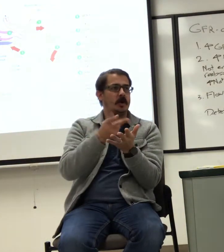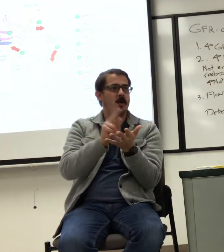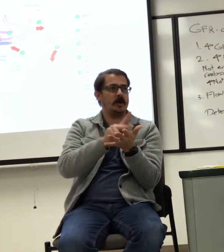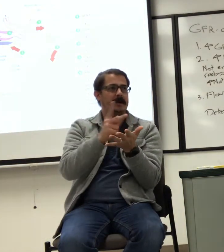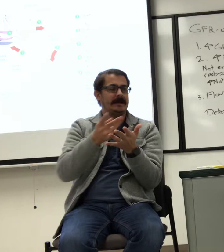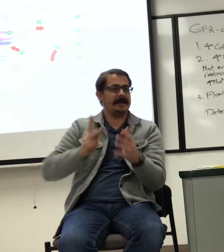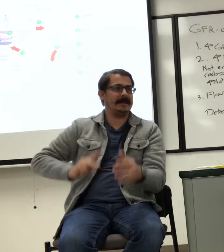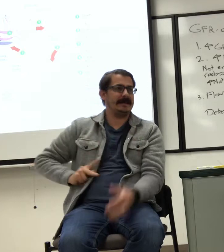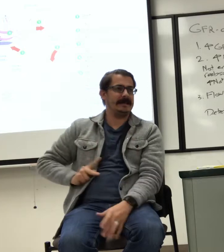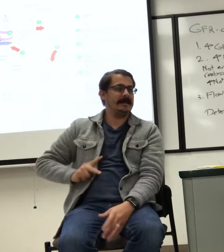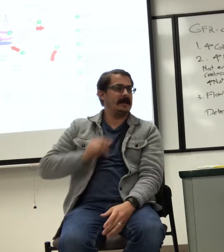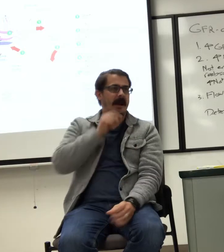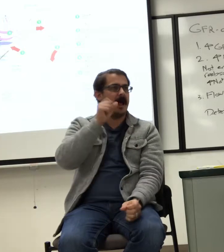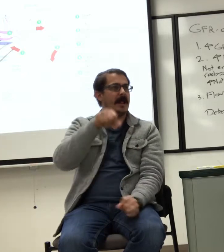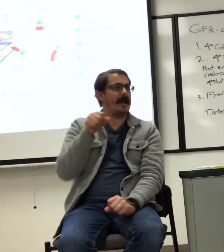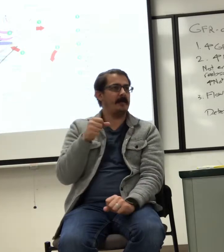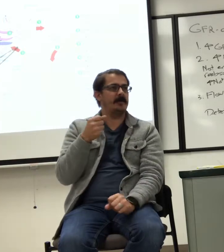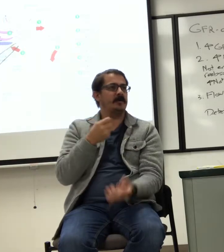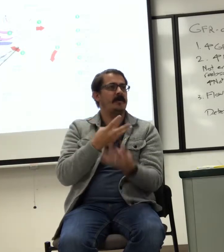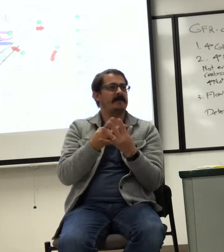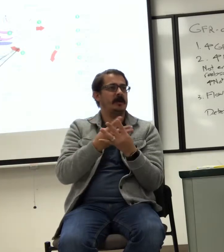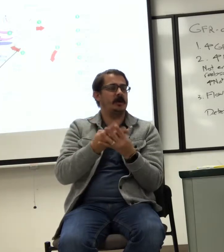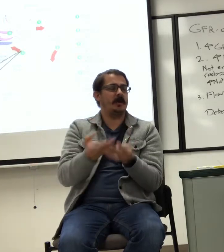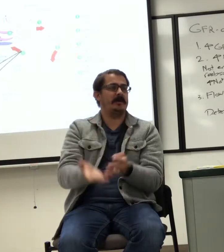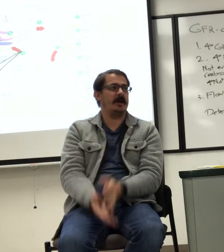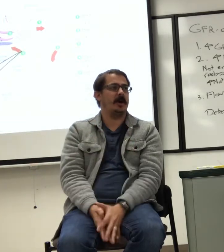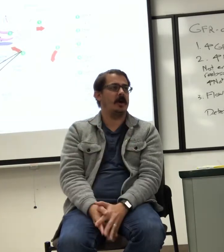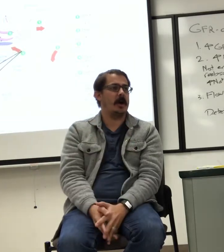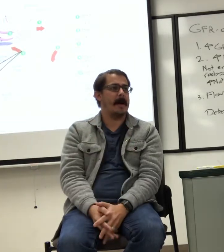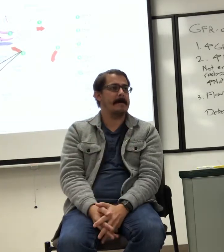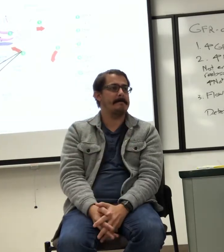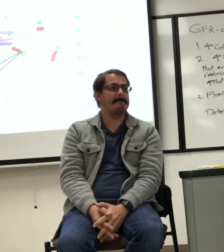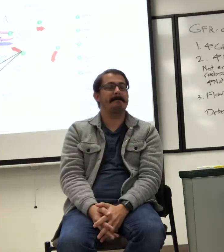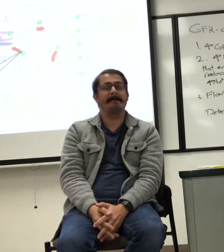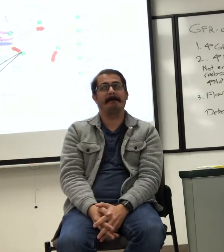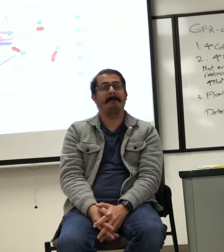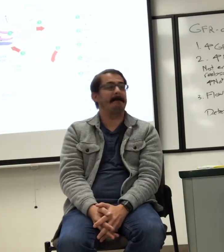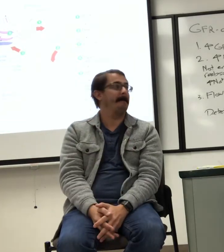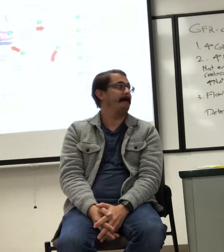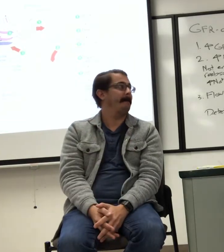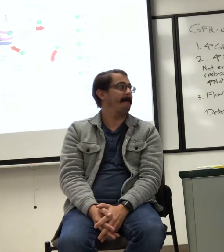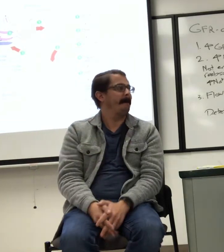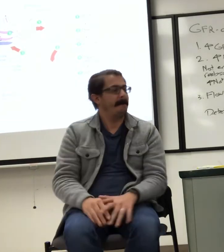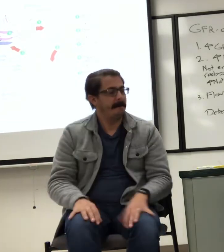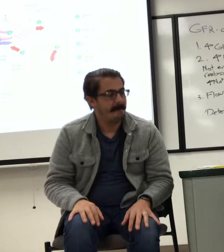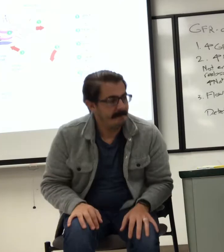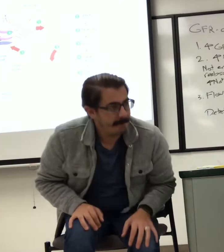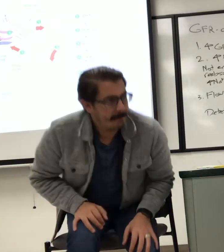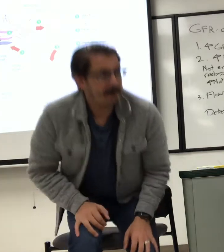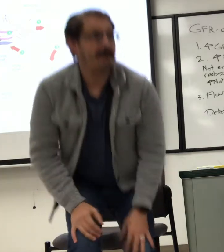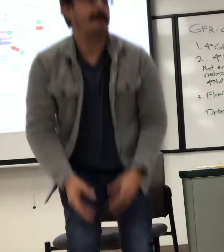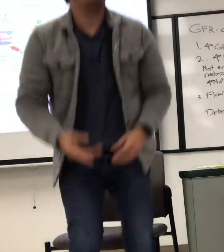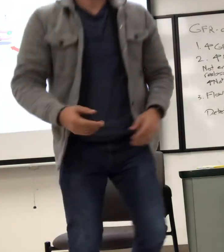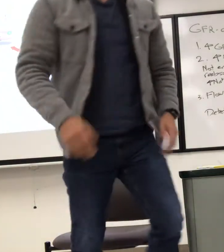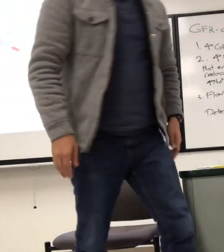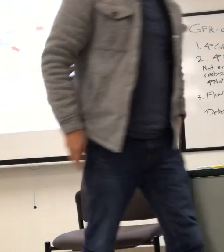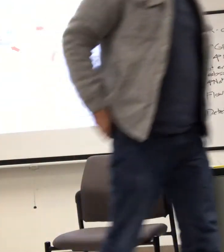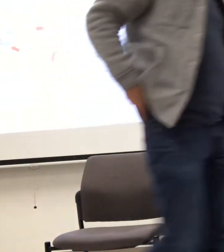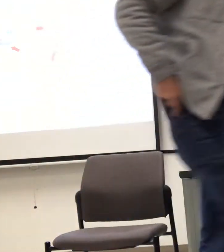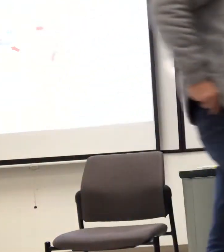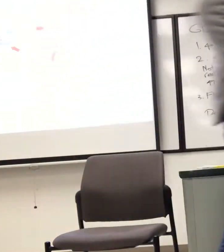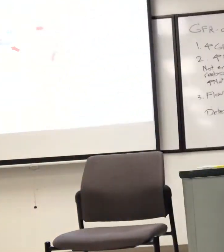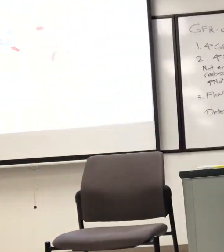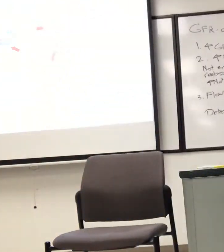able to filter right there. Oh, okay. Okay. So I have to do some more research on